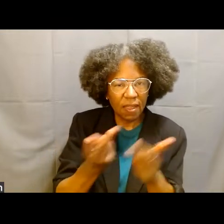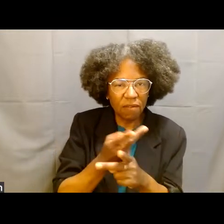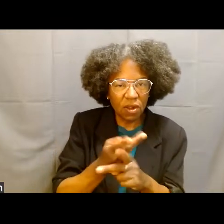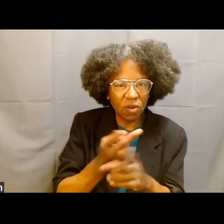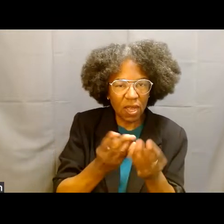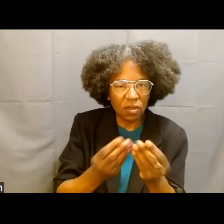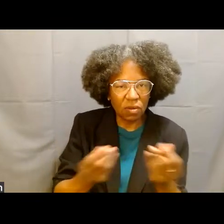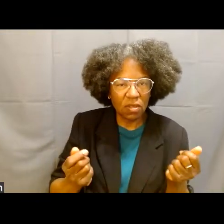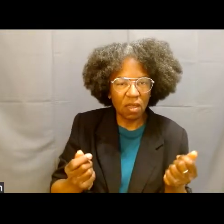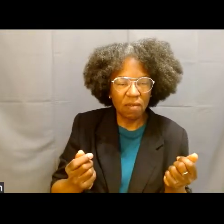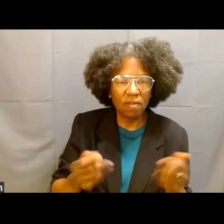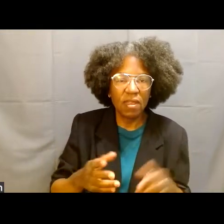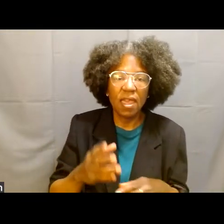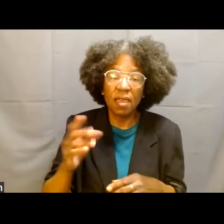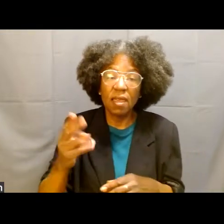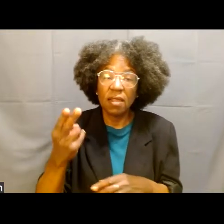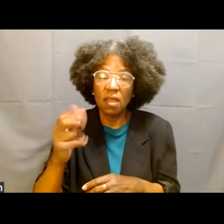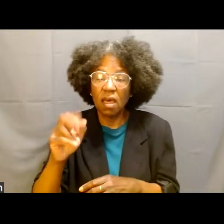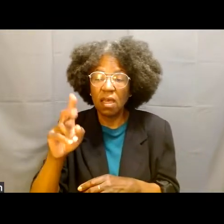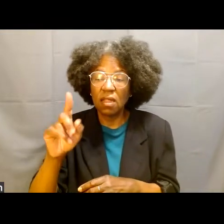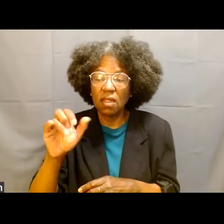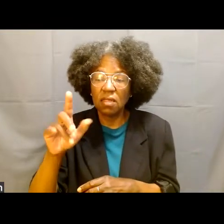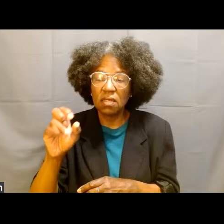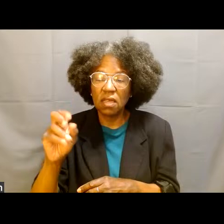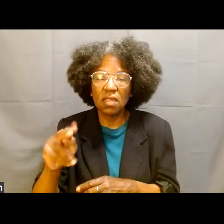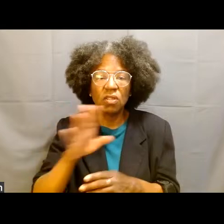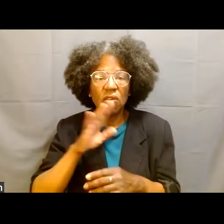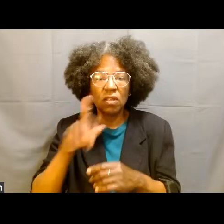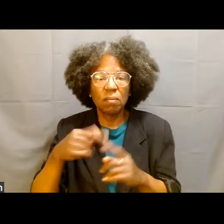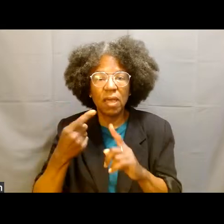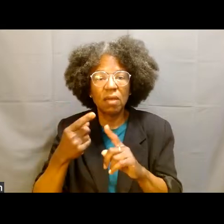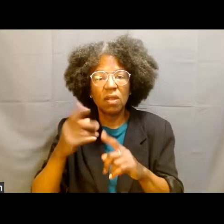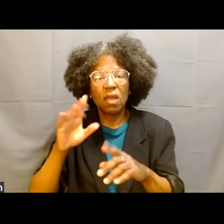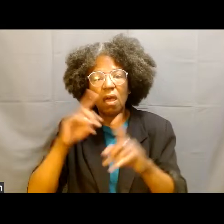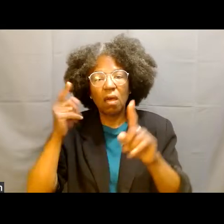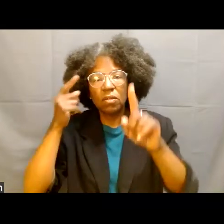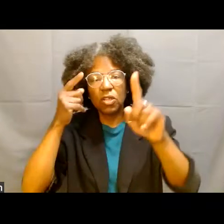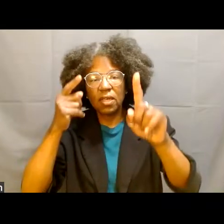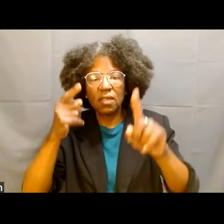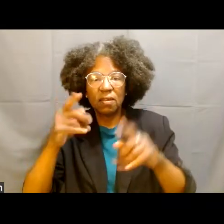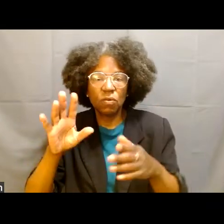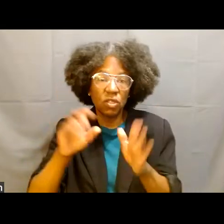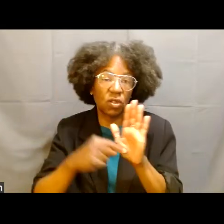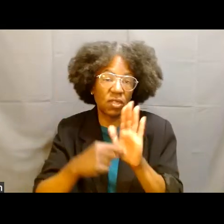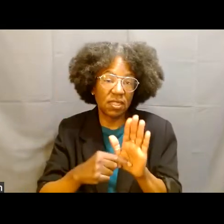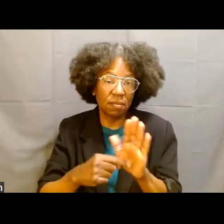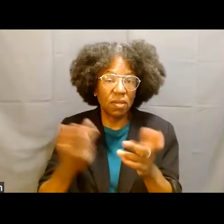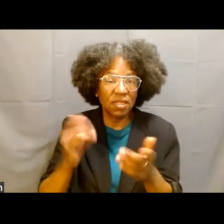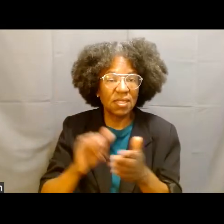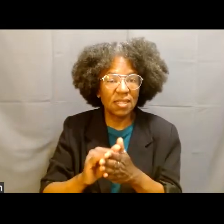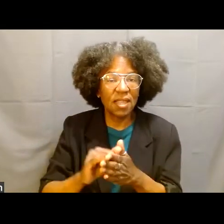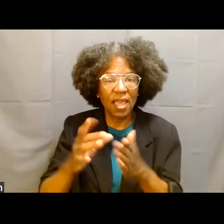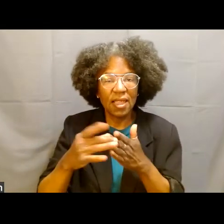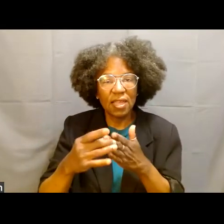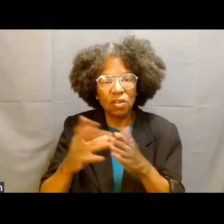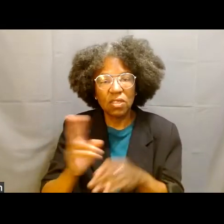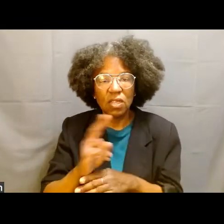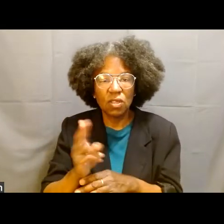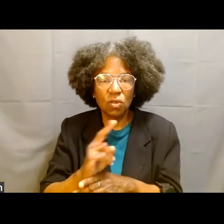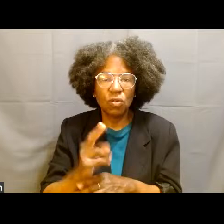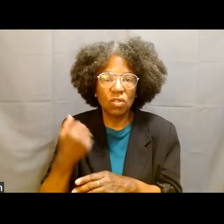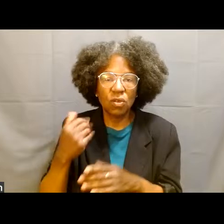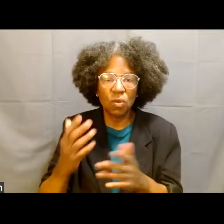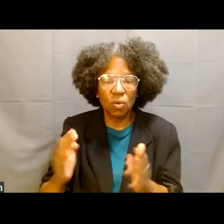us about objective correlatives, which are symbols that leaders can use to heighten the emotional weight of their presentations and